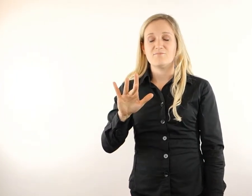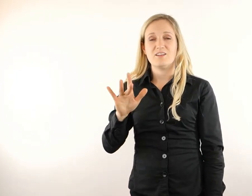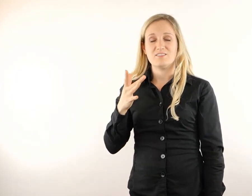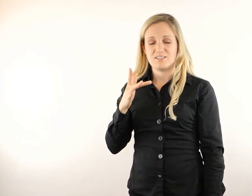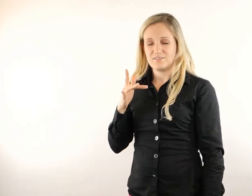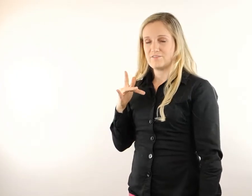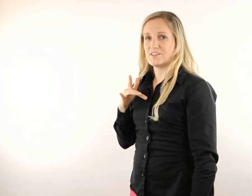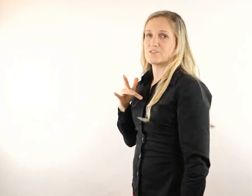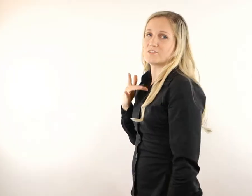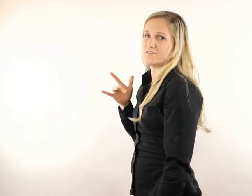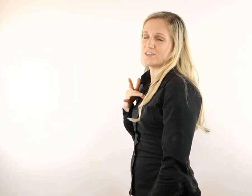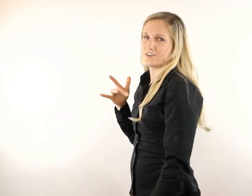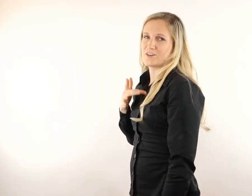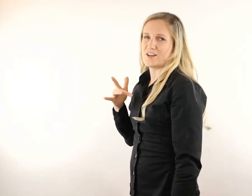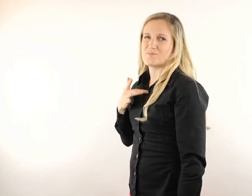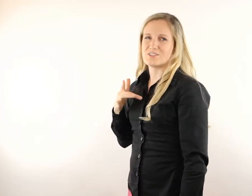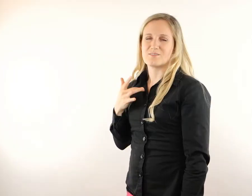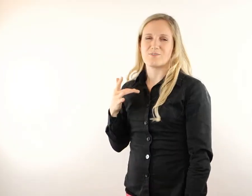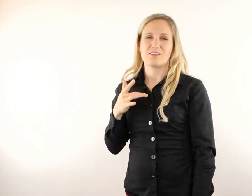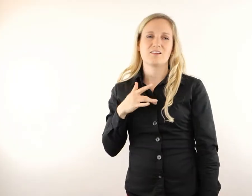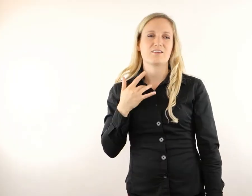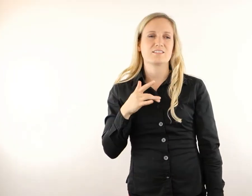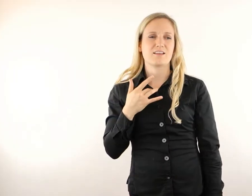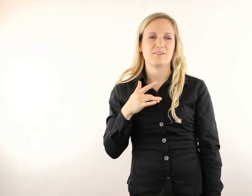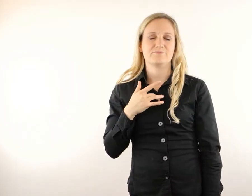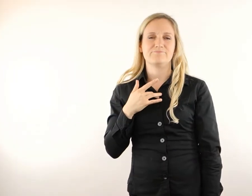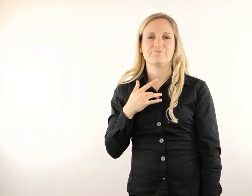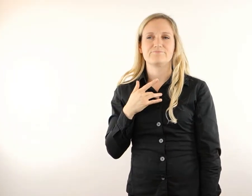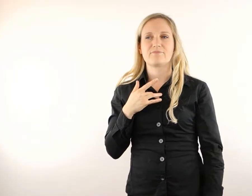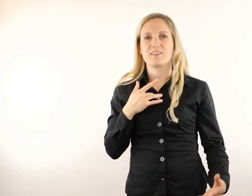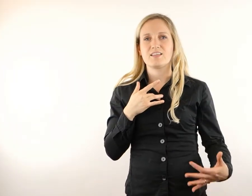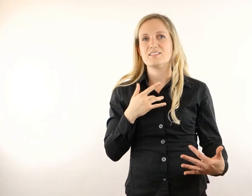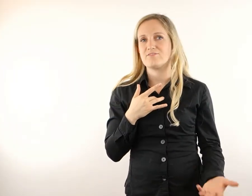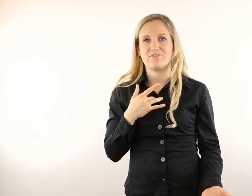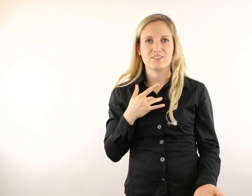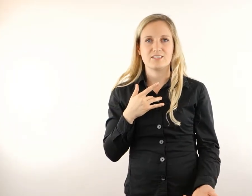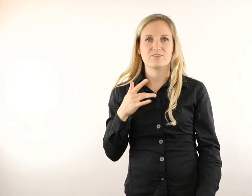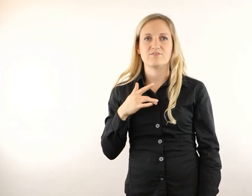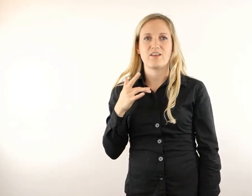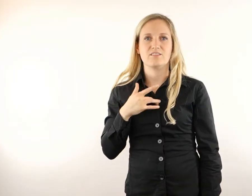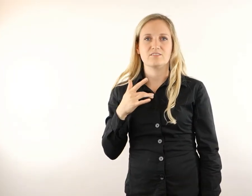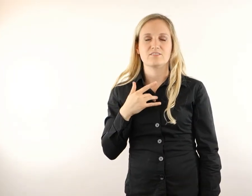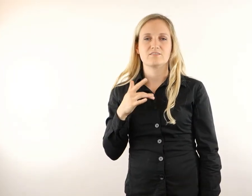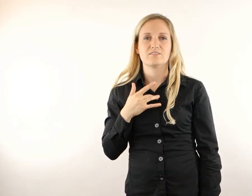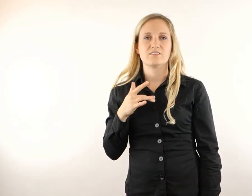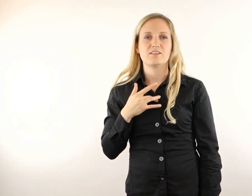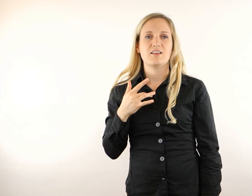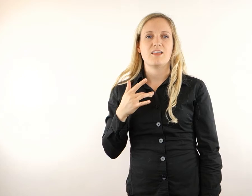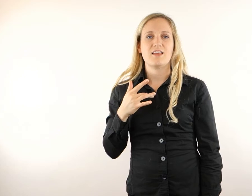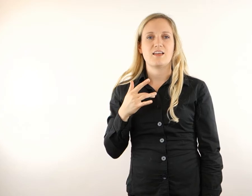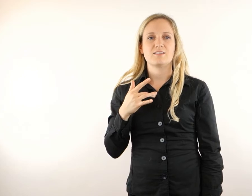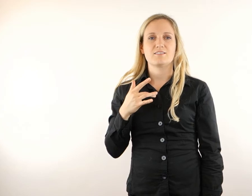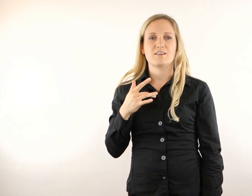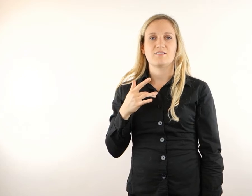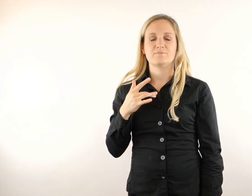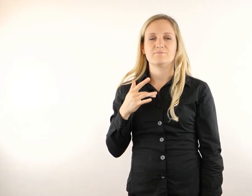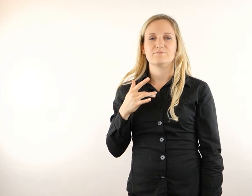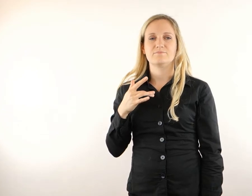middle finger kind of brushing up right there is feelings or felt. And